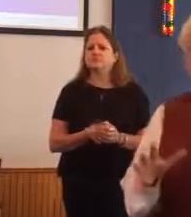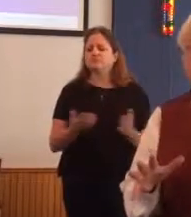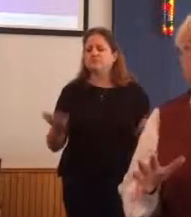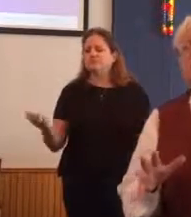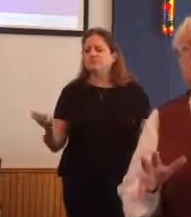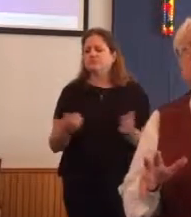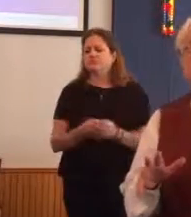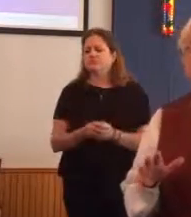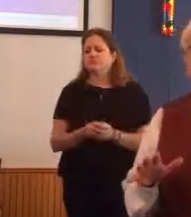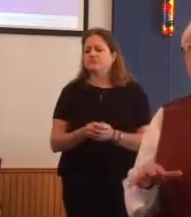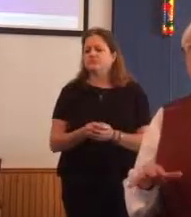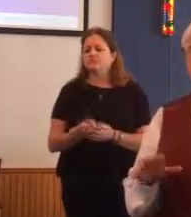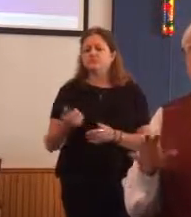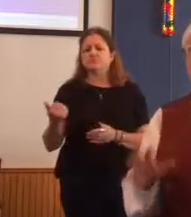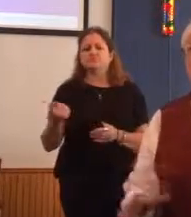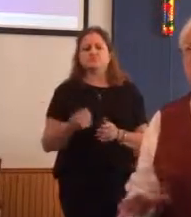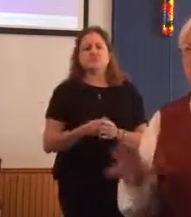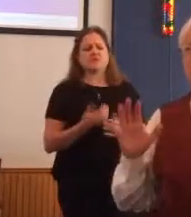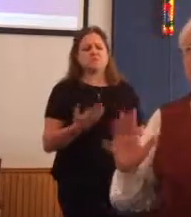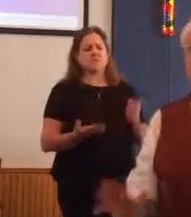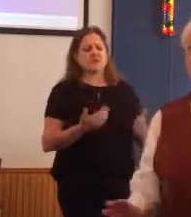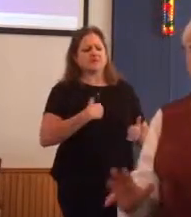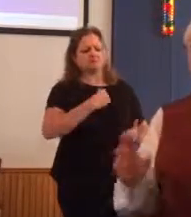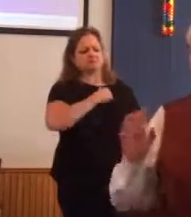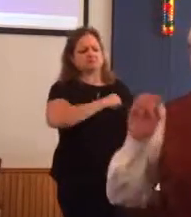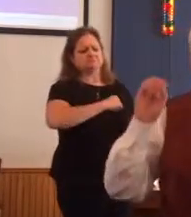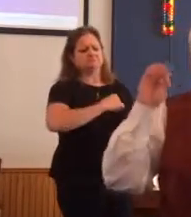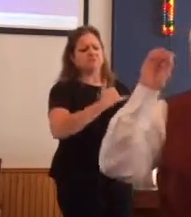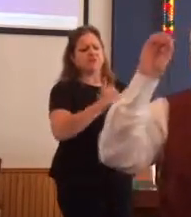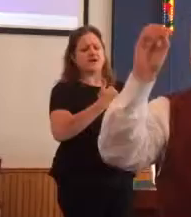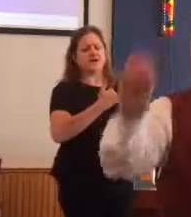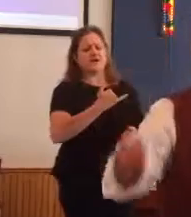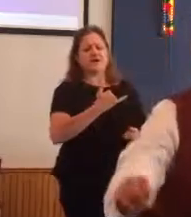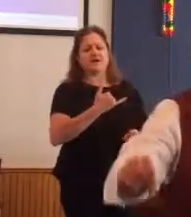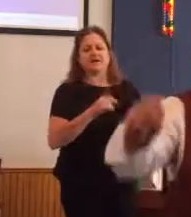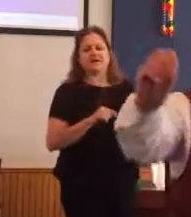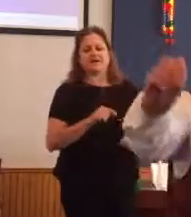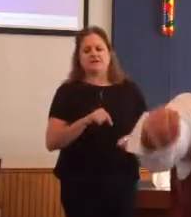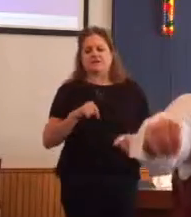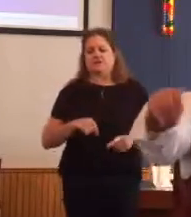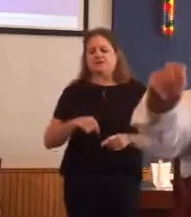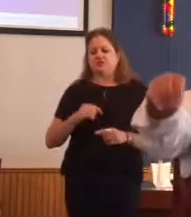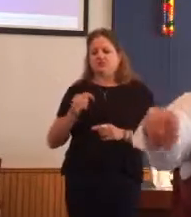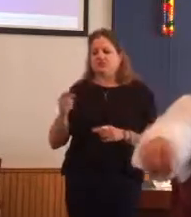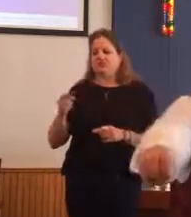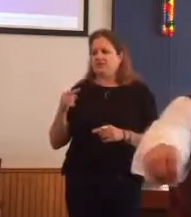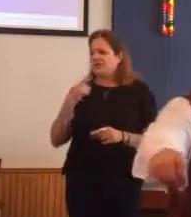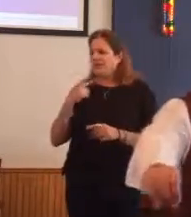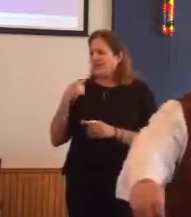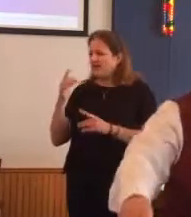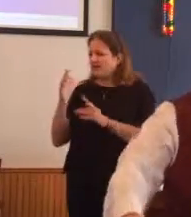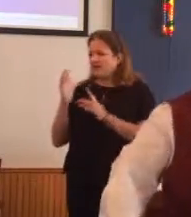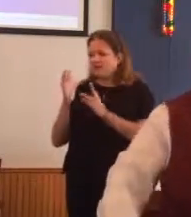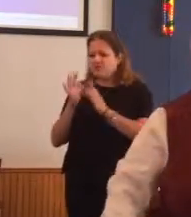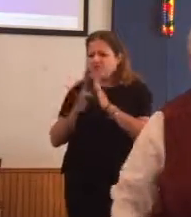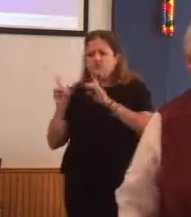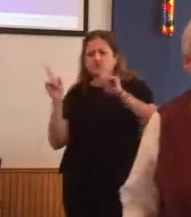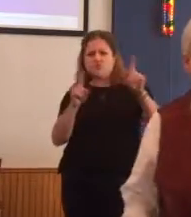he objected because he knew that Jesus was bent on going to Jerusalem